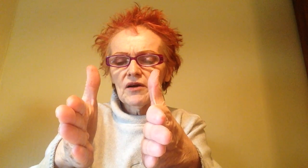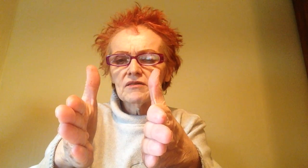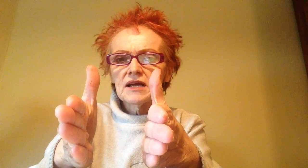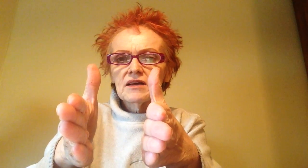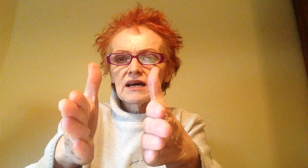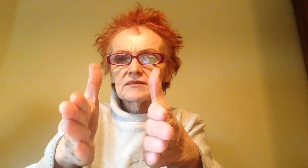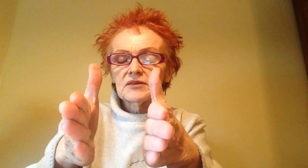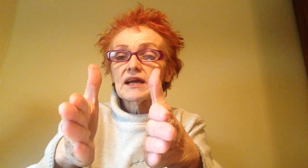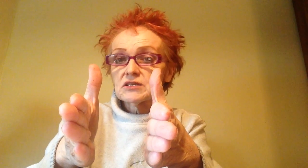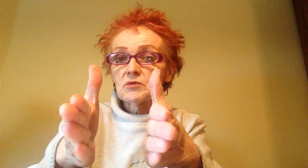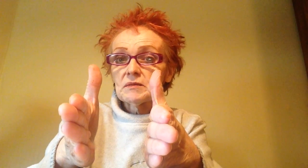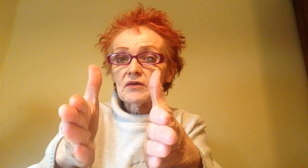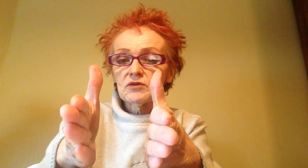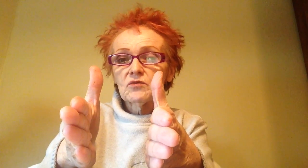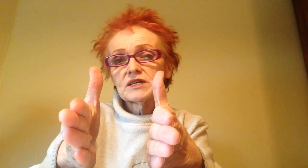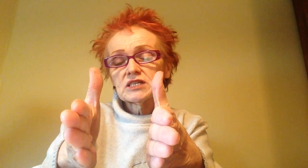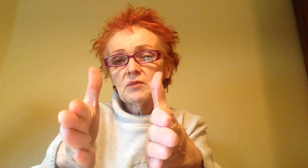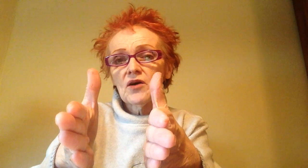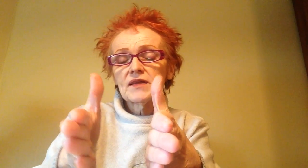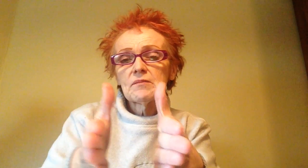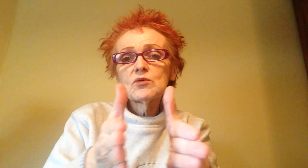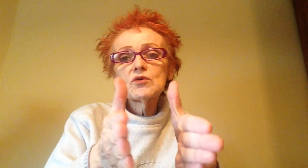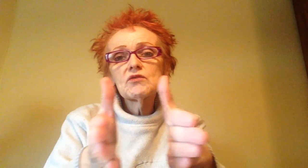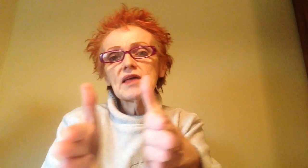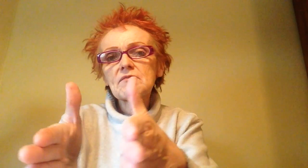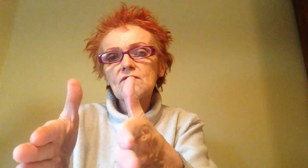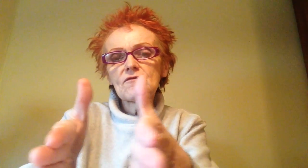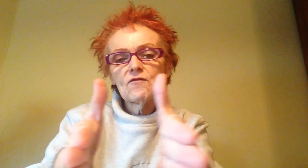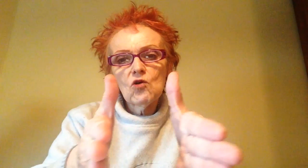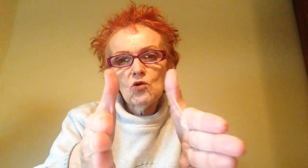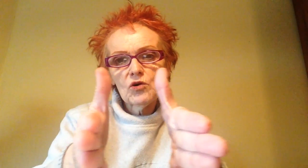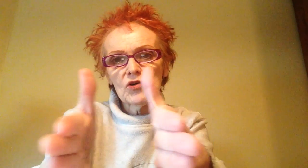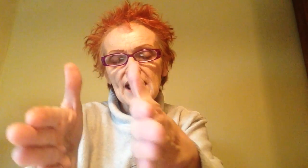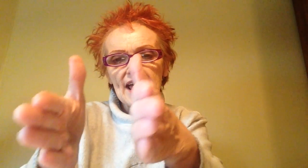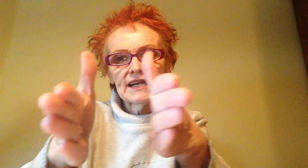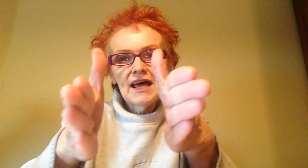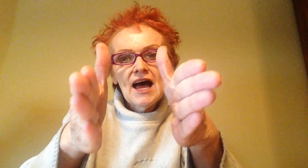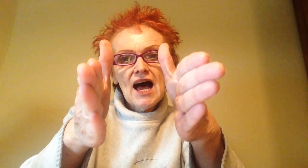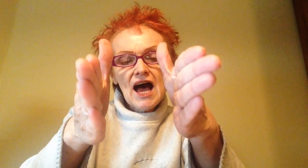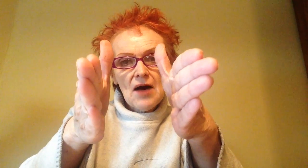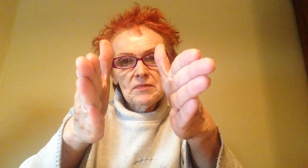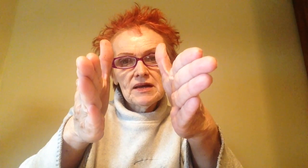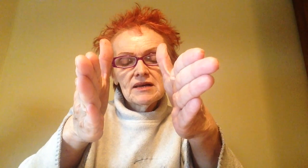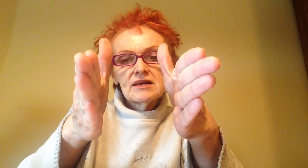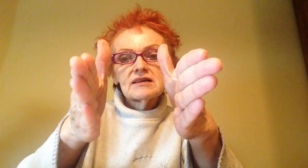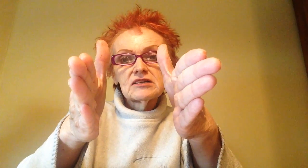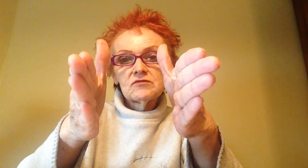apart. Your hands will be about 3 or 4 inches apart, and then move them forward and up. And you've made